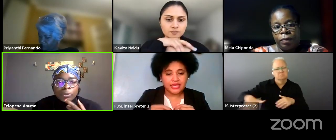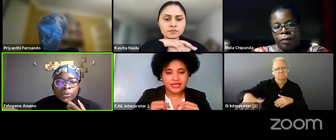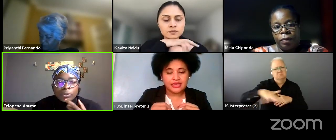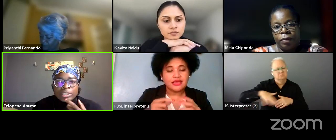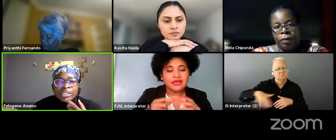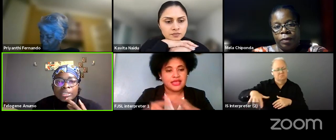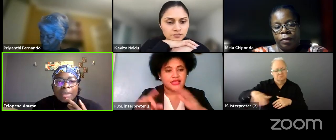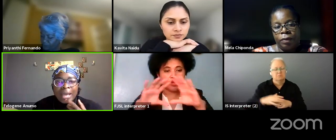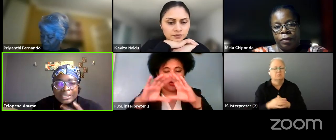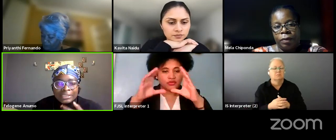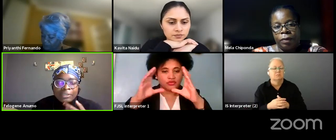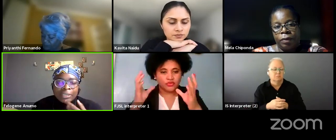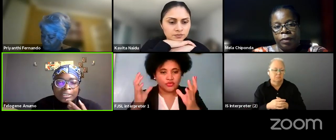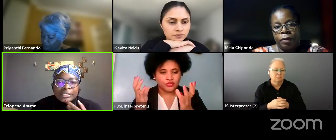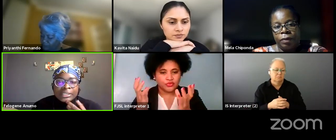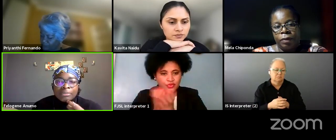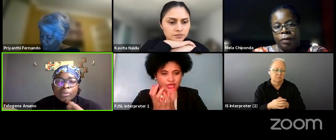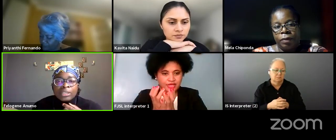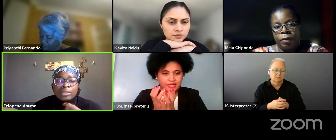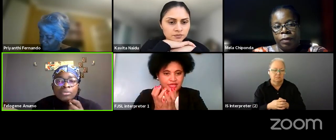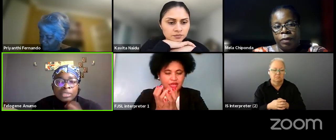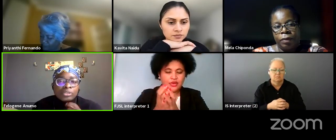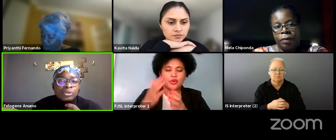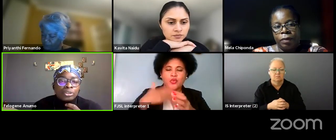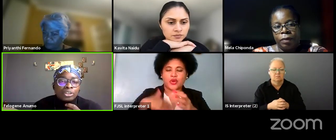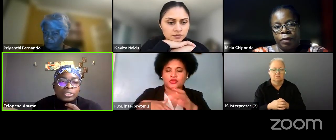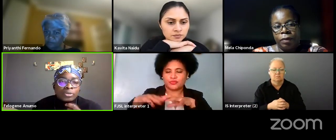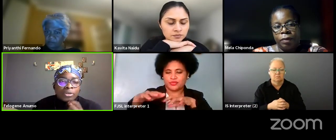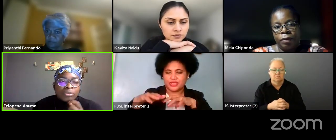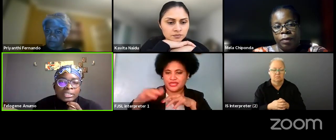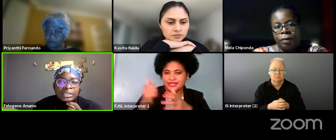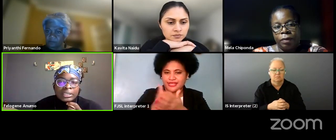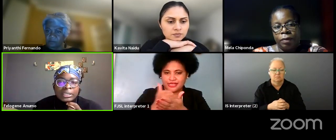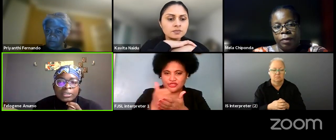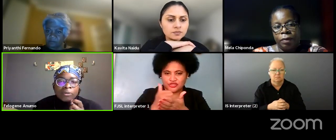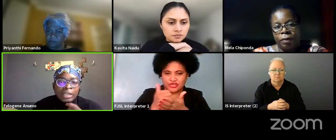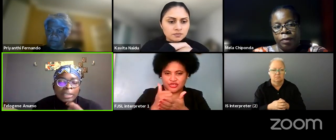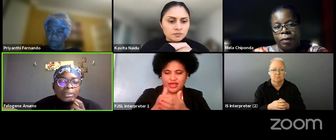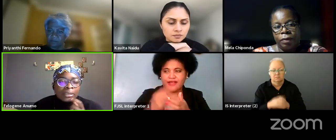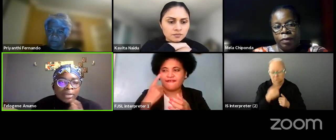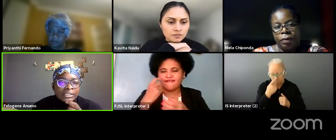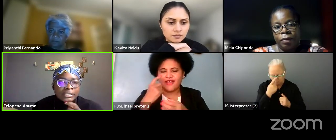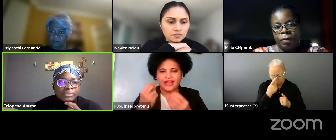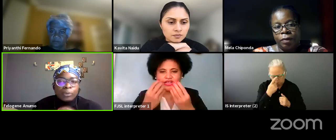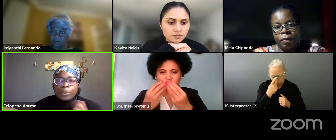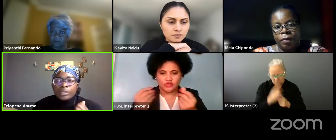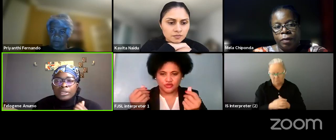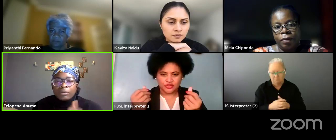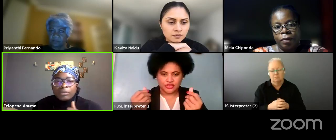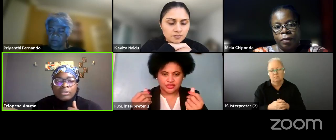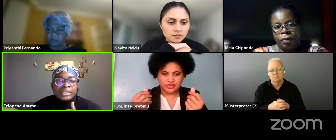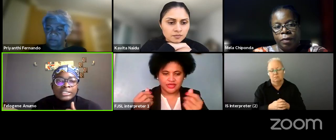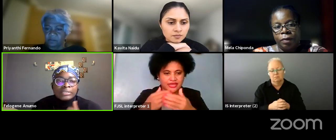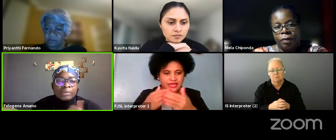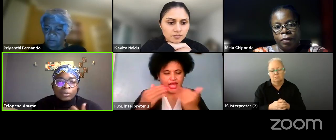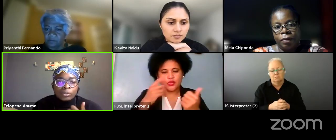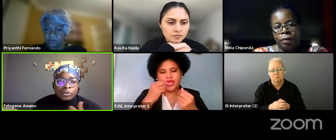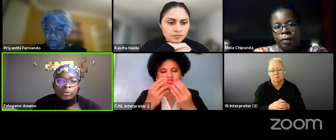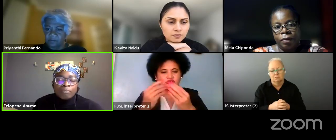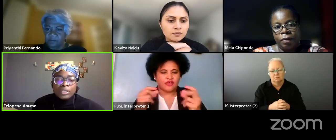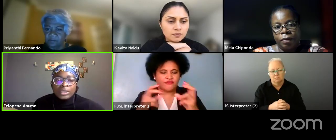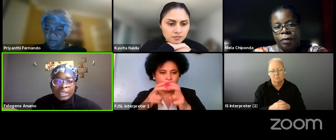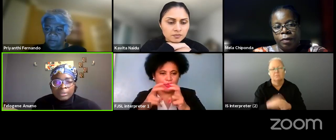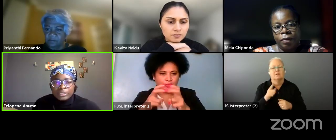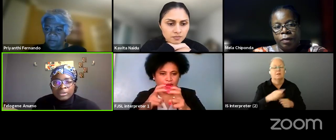we have also seen them actively and persistently blocking the real solutions to address the overlapping crisis, both in the COVID crisis, but